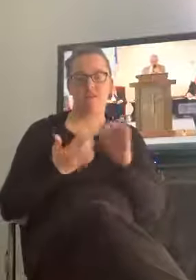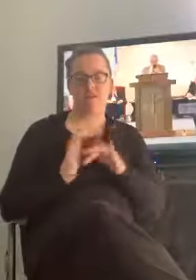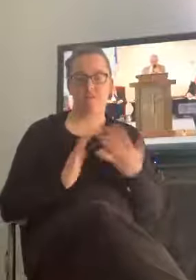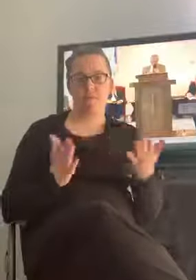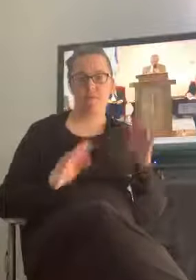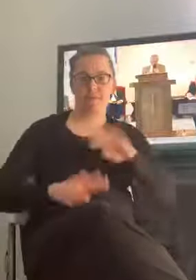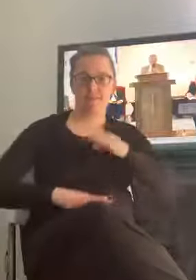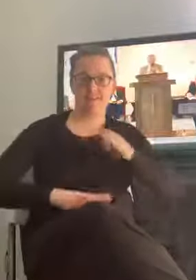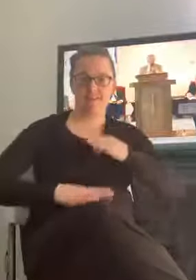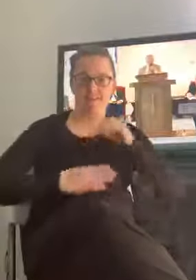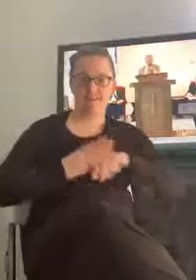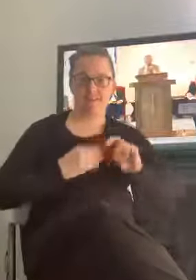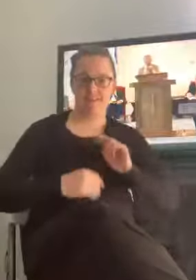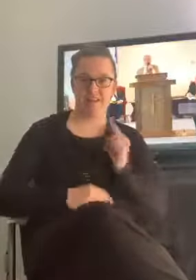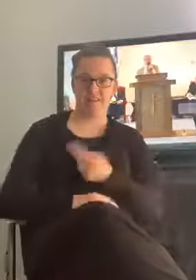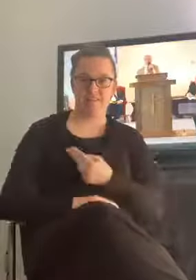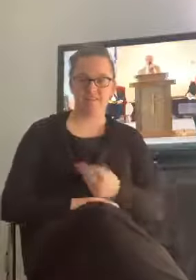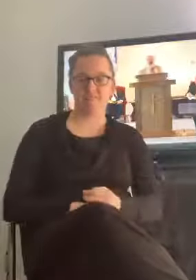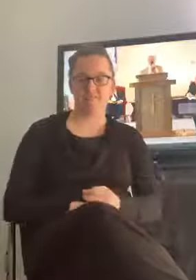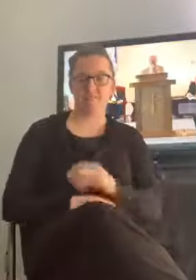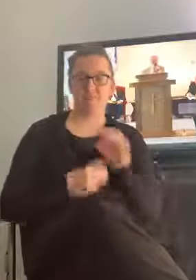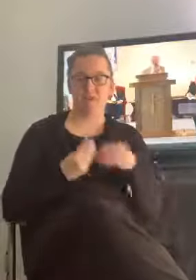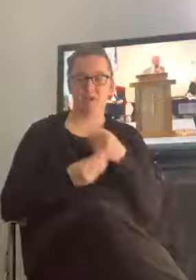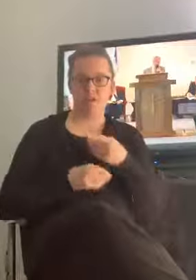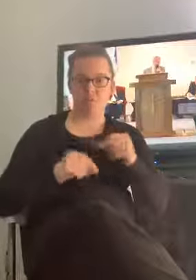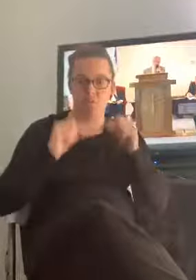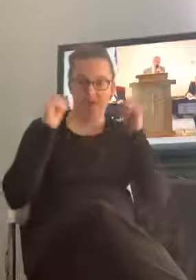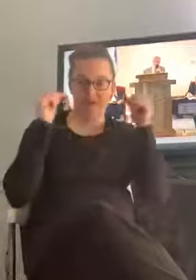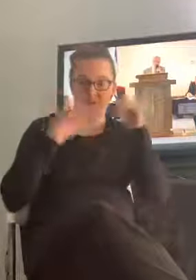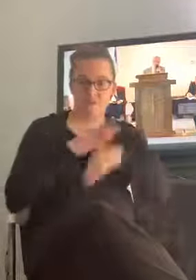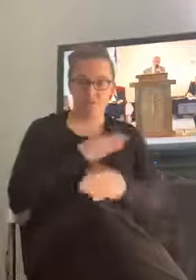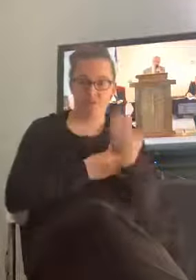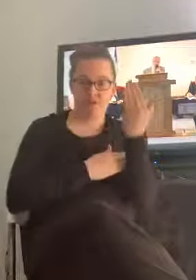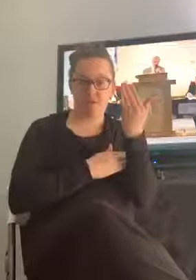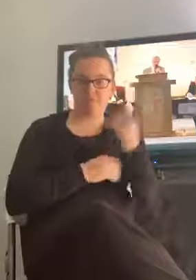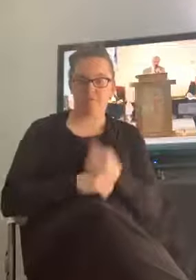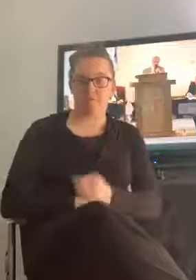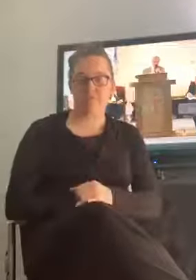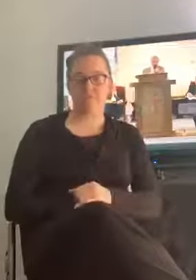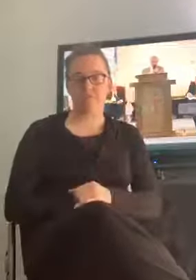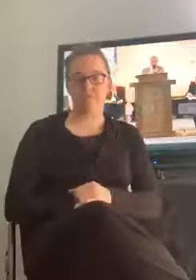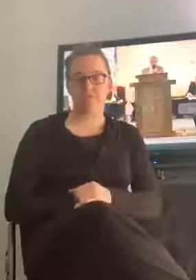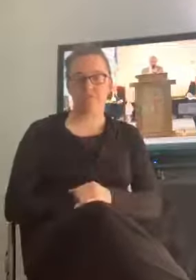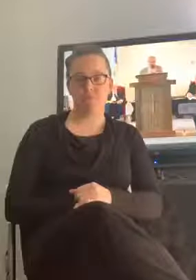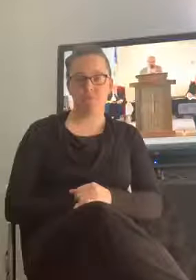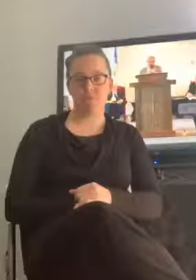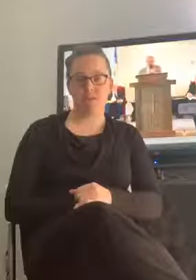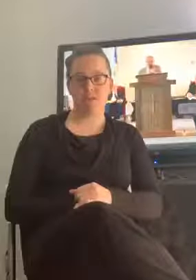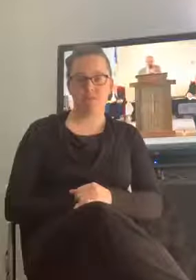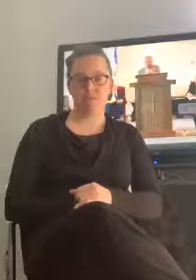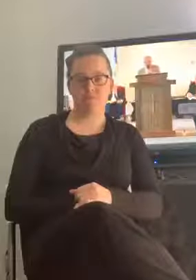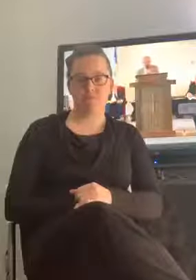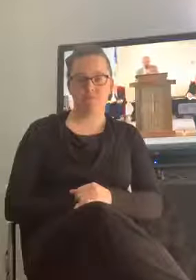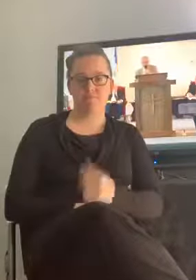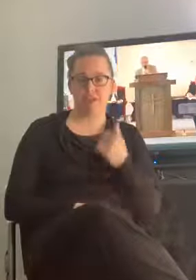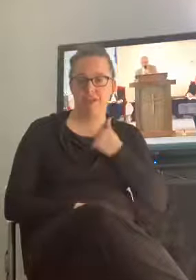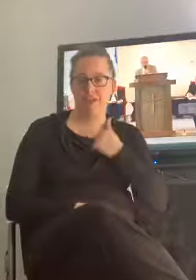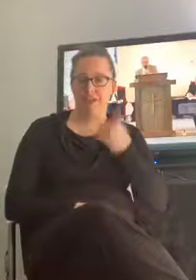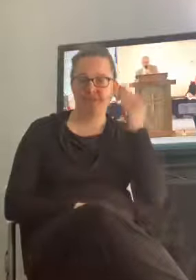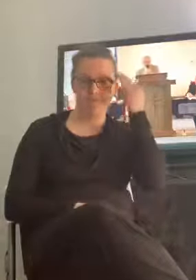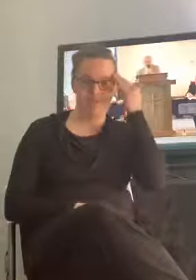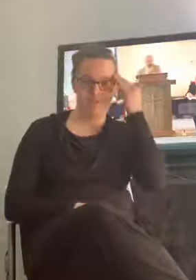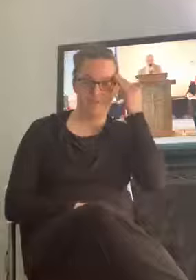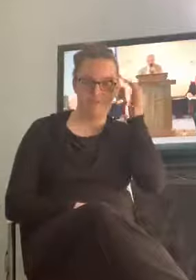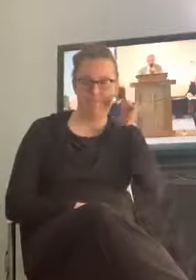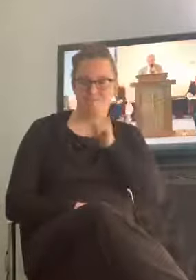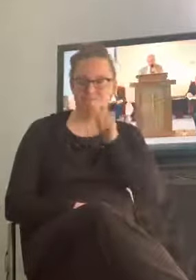us. When you wake up in the morning, and listen, I know that every day